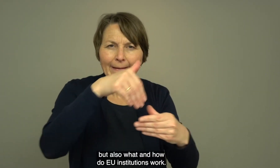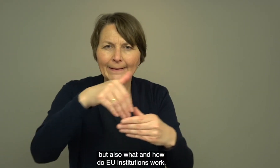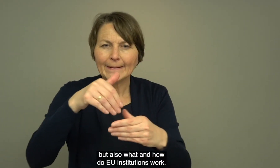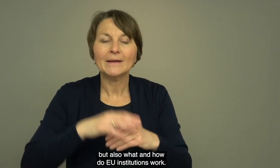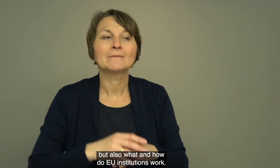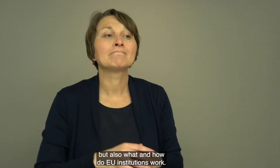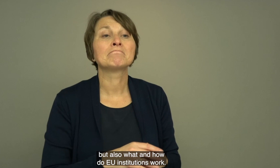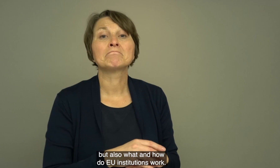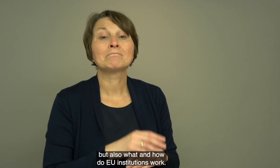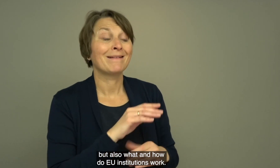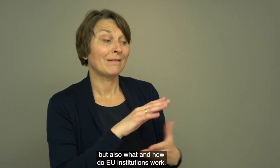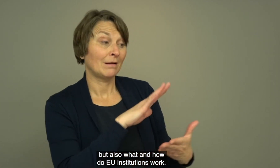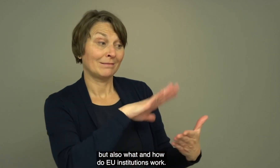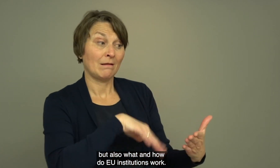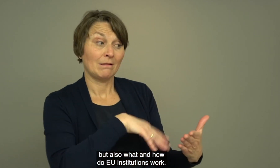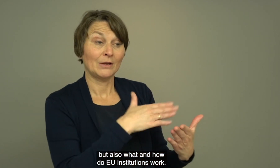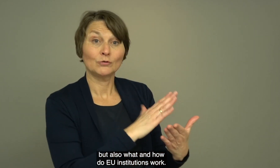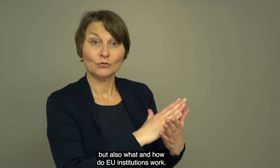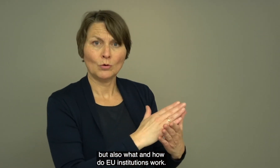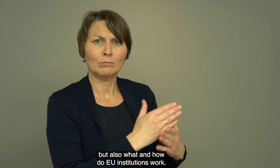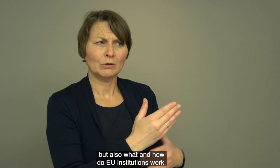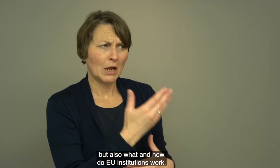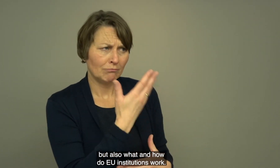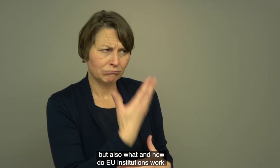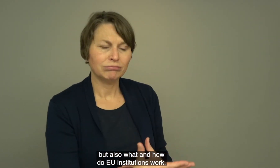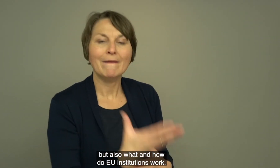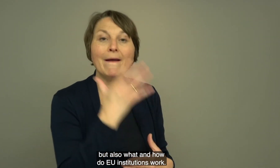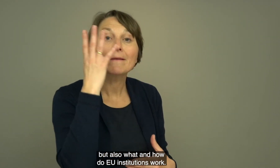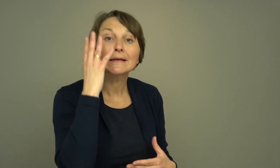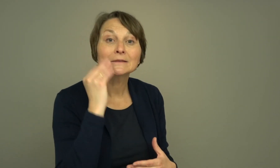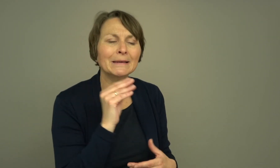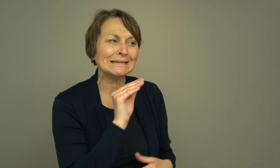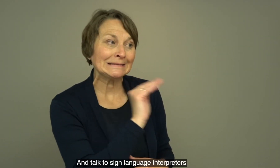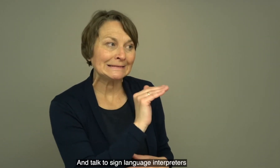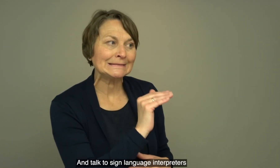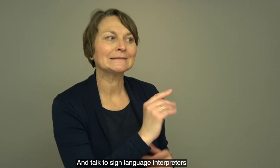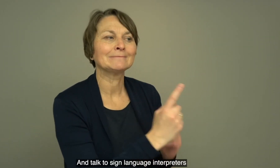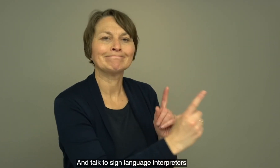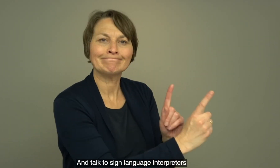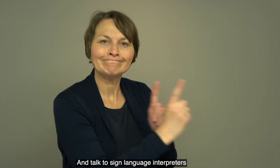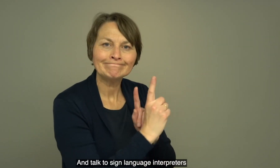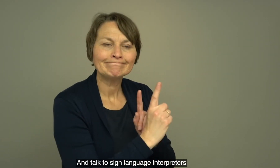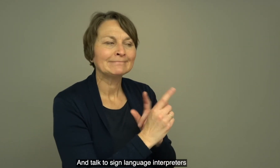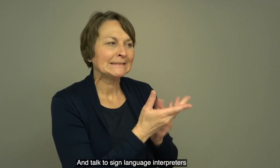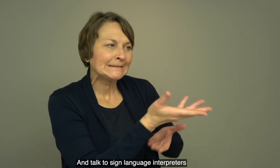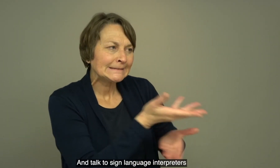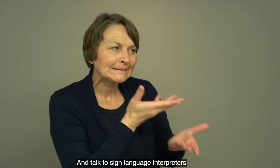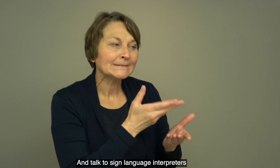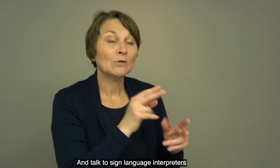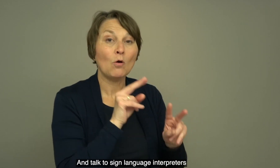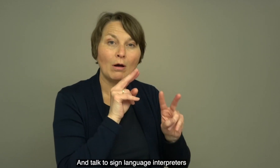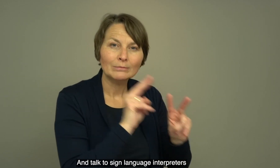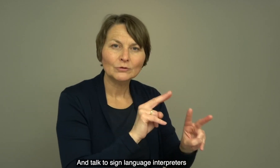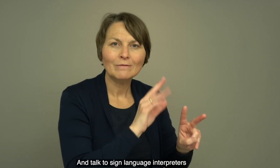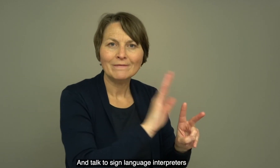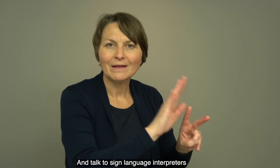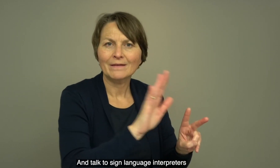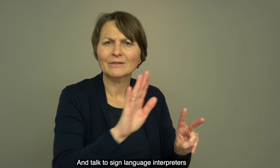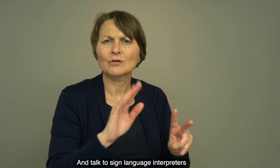what and how the EU institutions work. And talk to sign language